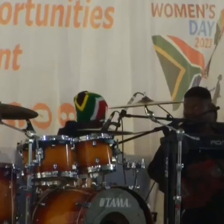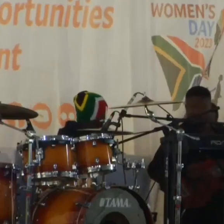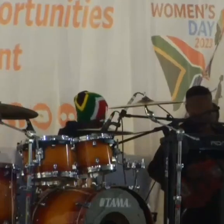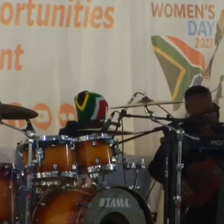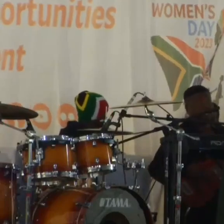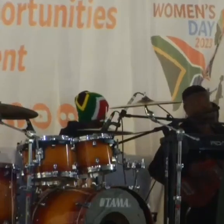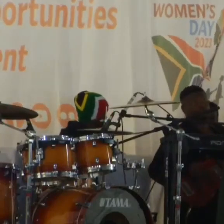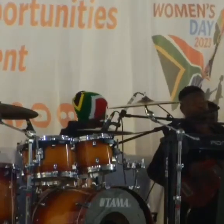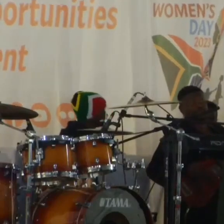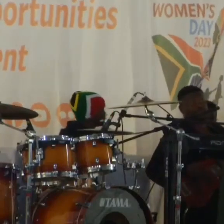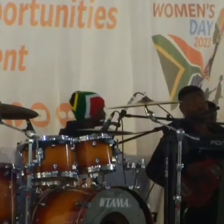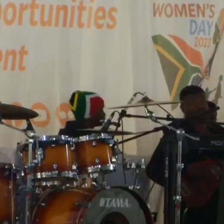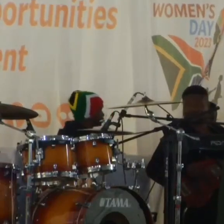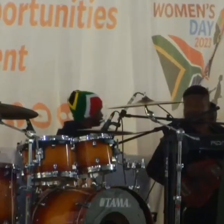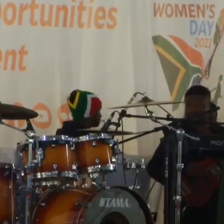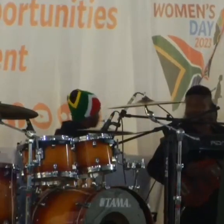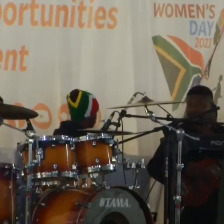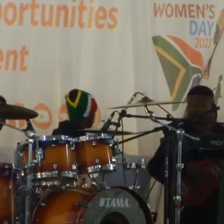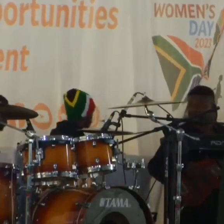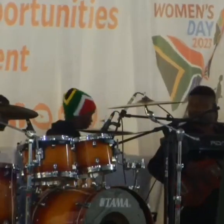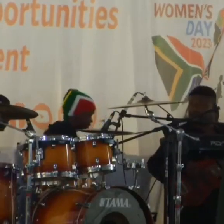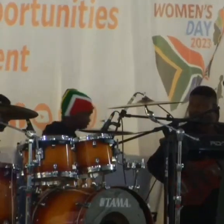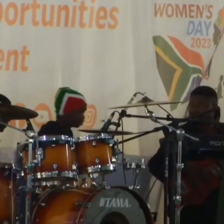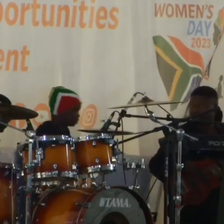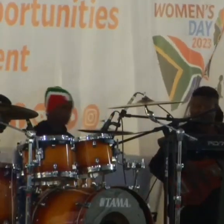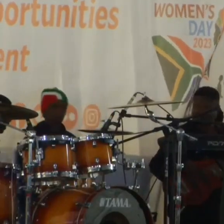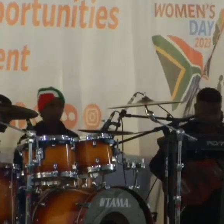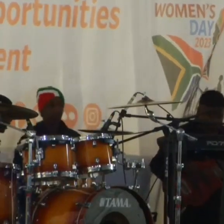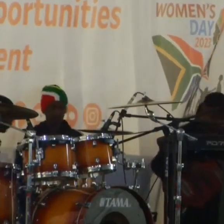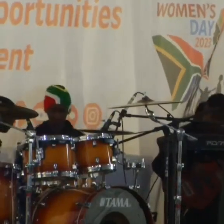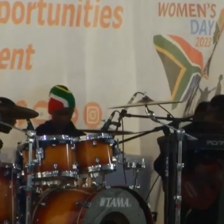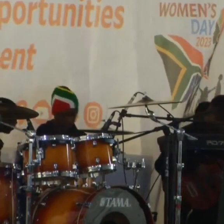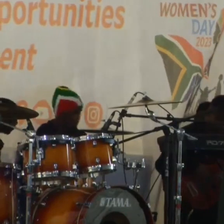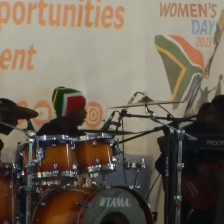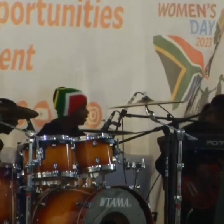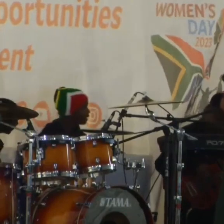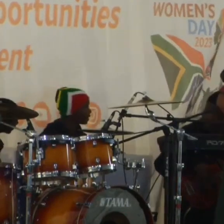Gather verses to heal the broken wound.